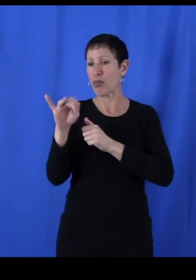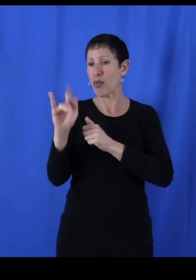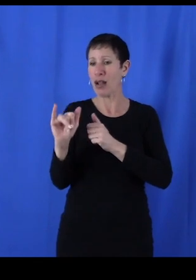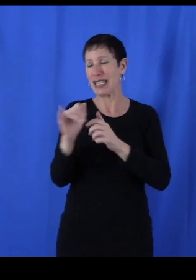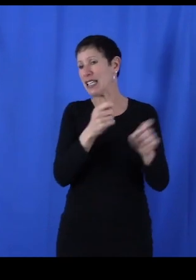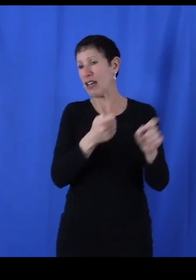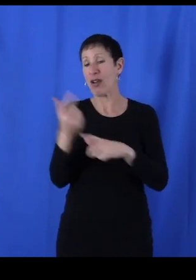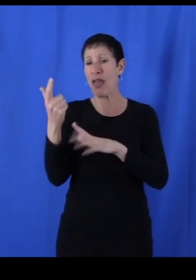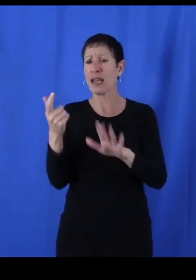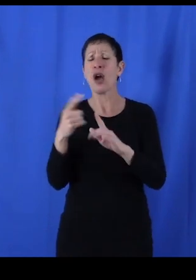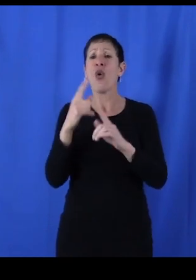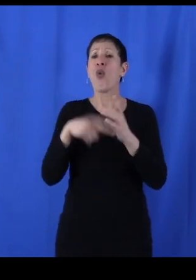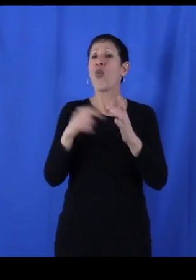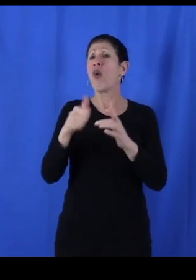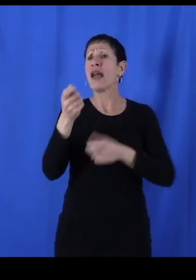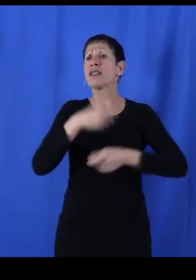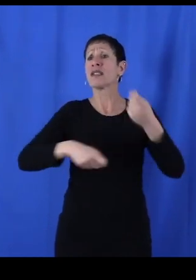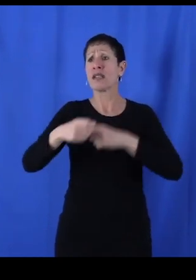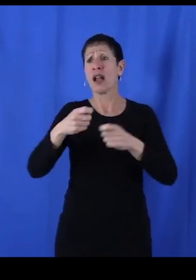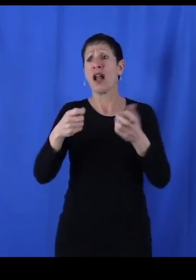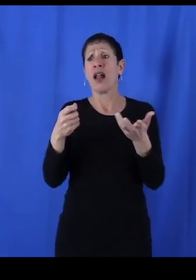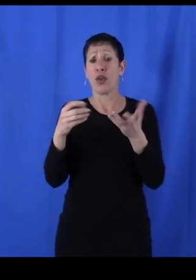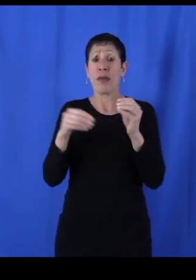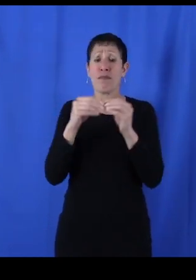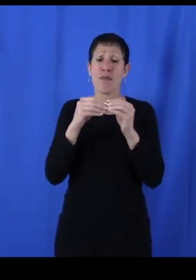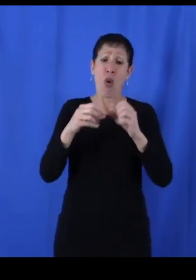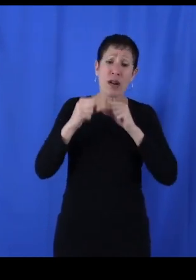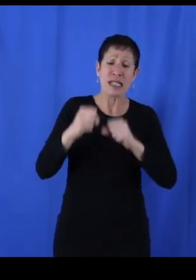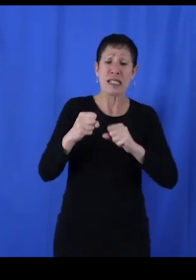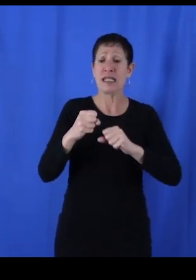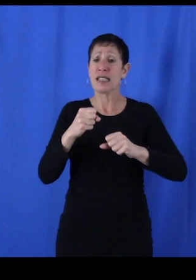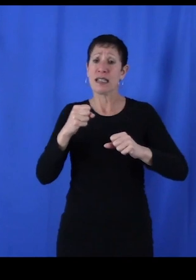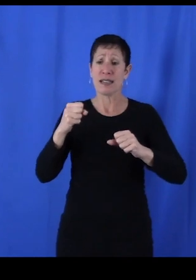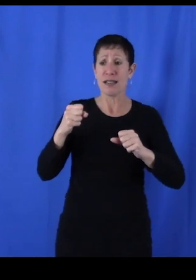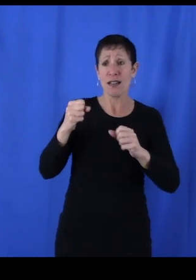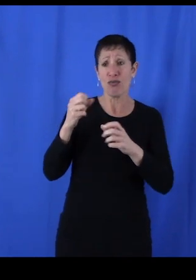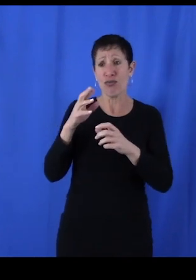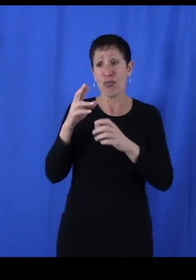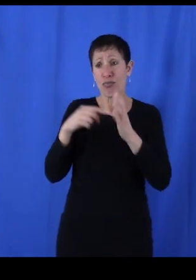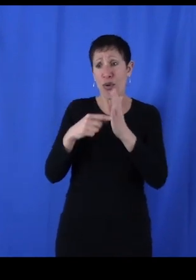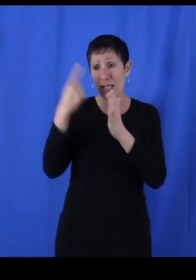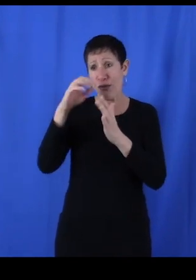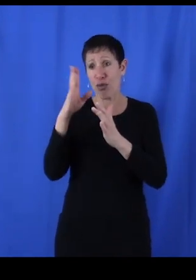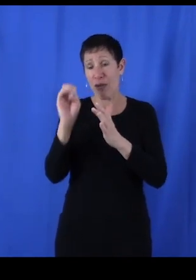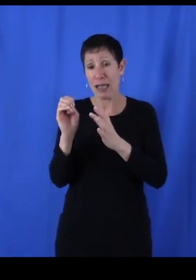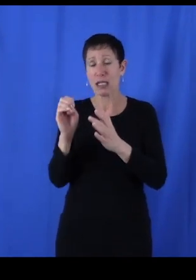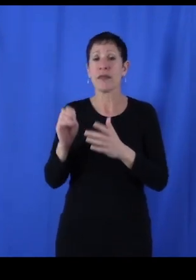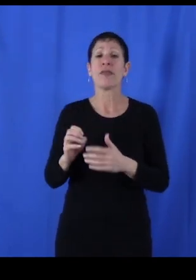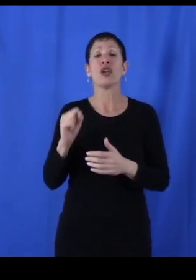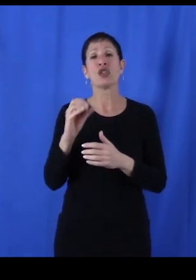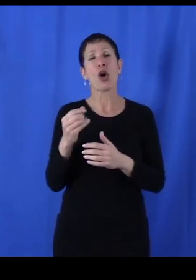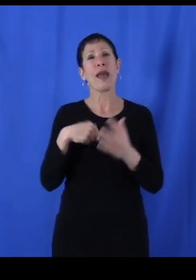are more deadly proxies actually for race that aren't acknowledged, right? So let's start by